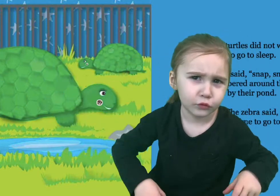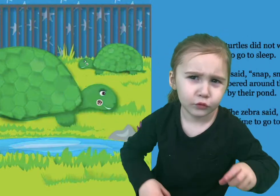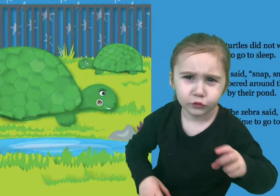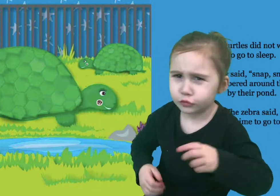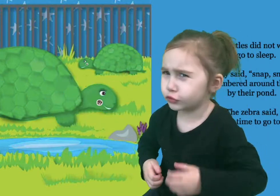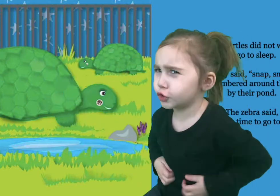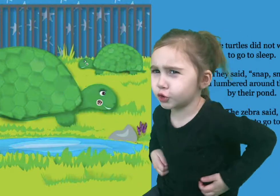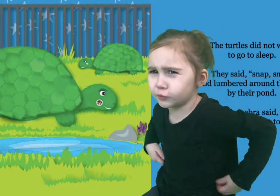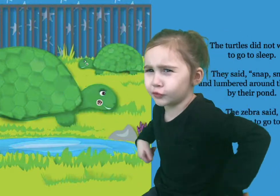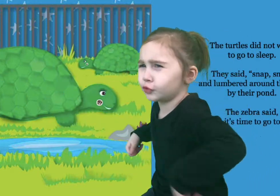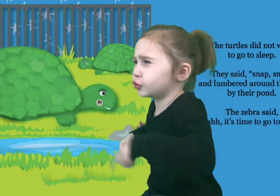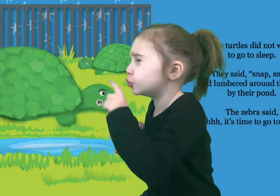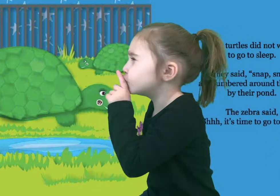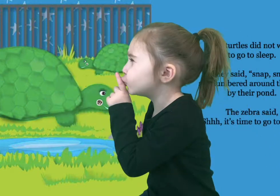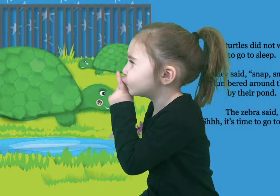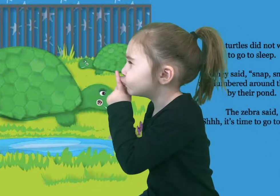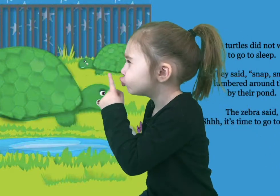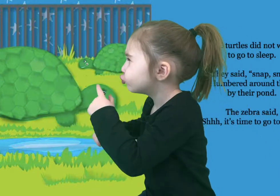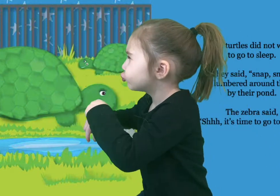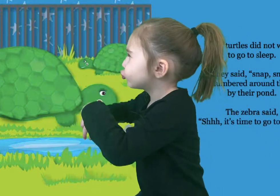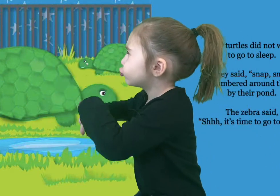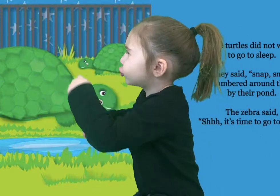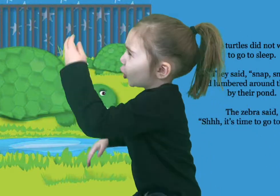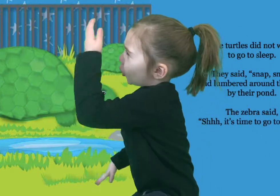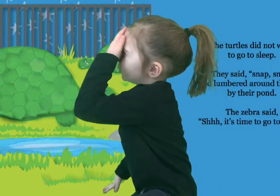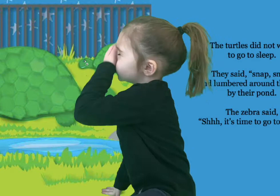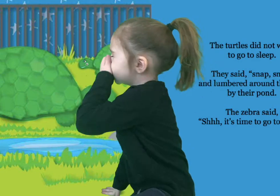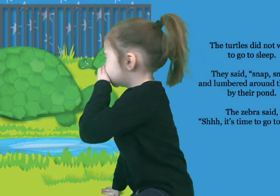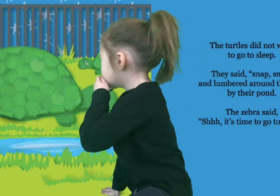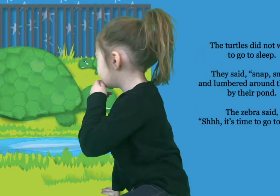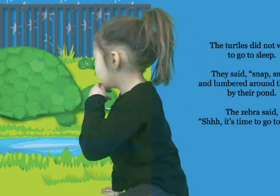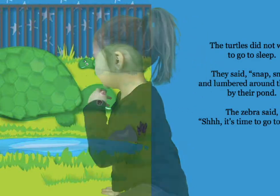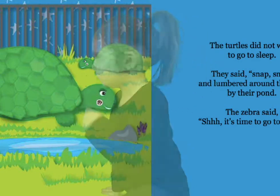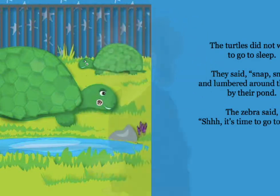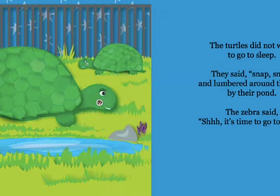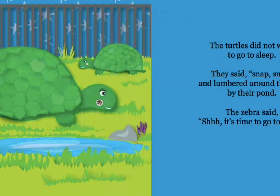The zebra said, Shhh, it's time to go to sleep.